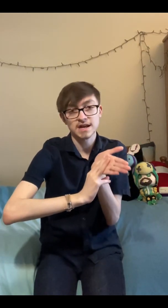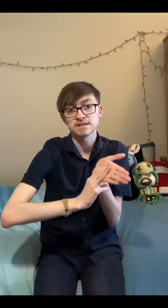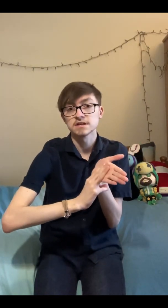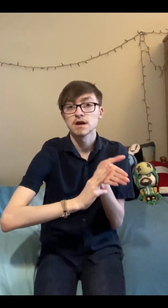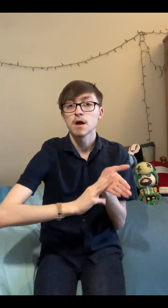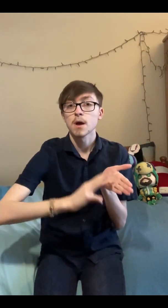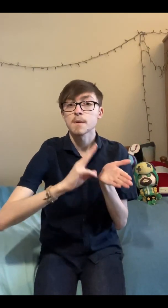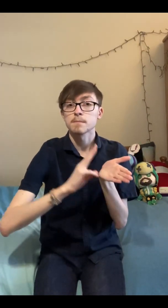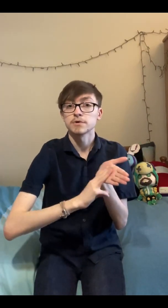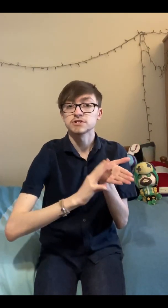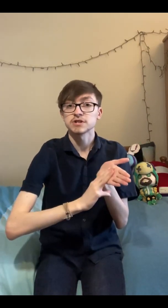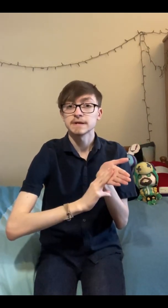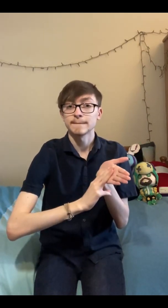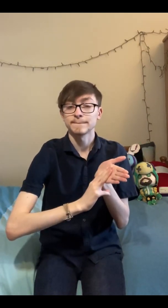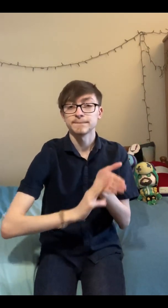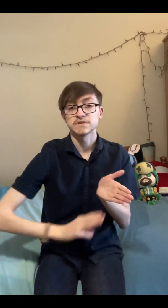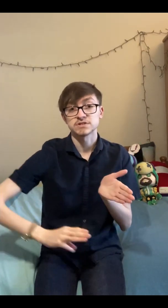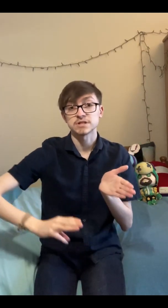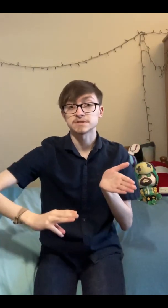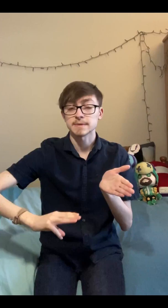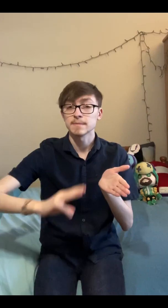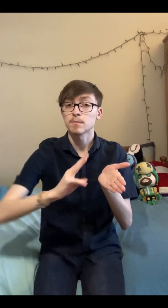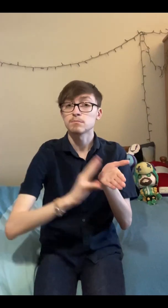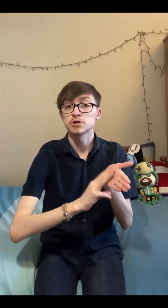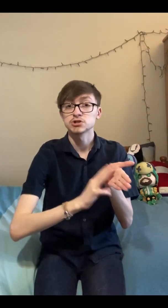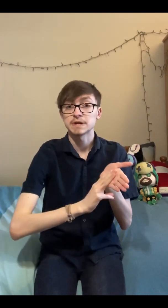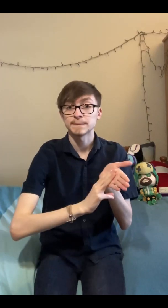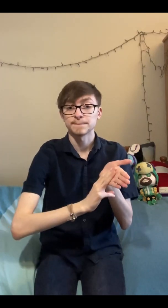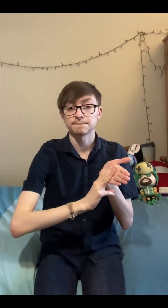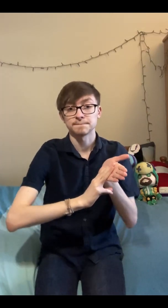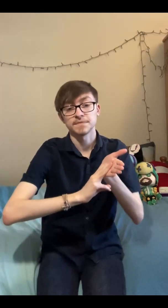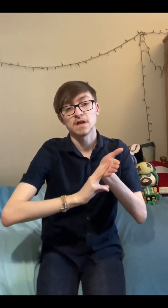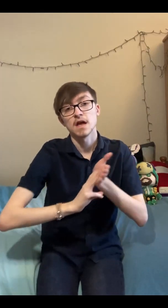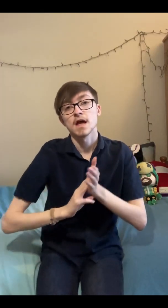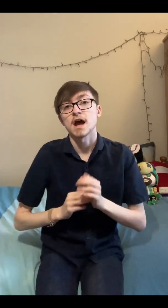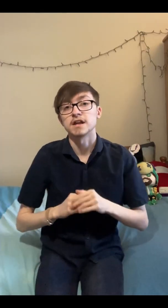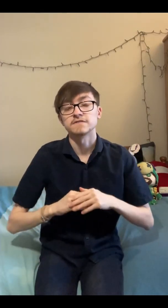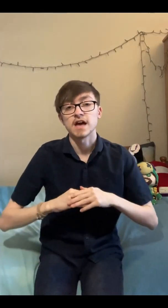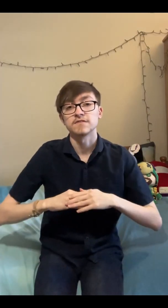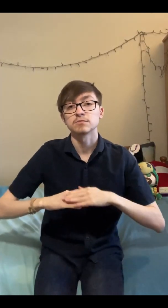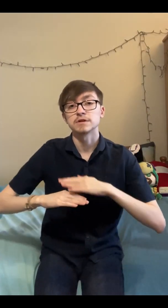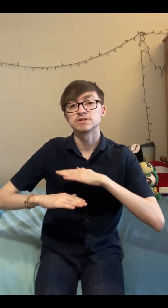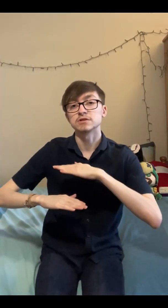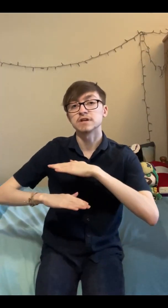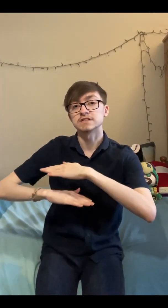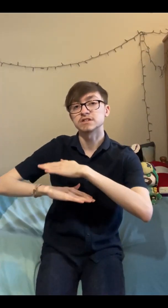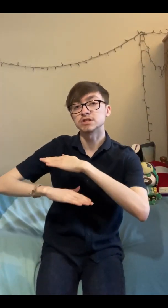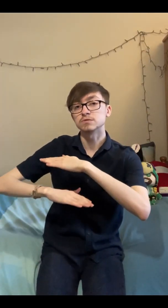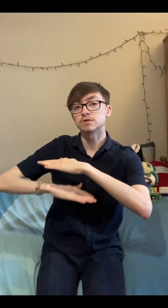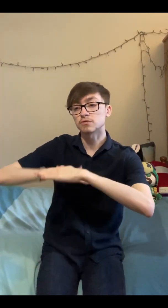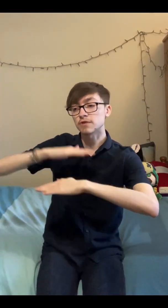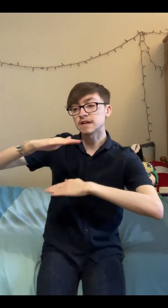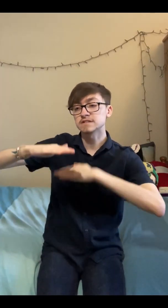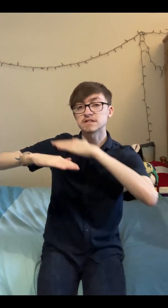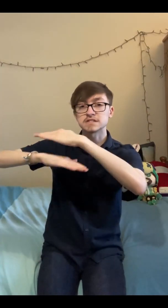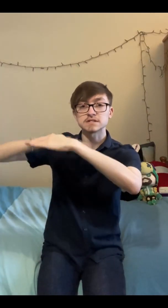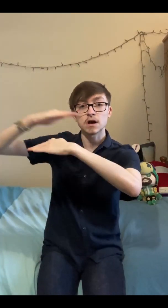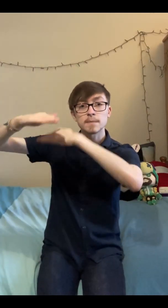hand. Monastery. So double tap M. Monastery. And then for heaven, what you do is that you would raise the stairs up